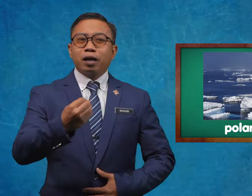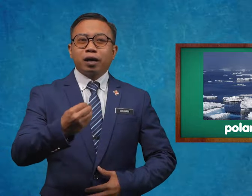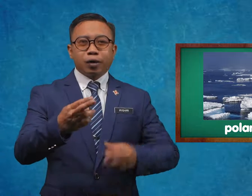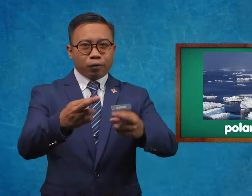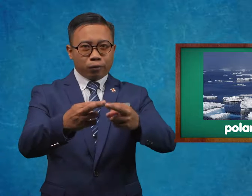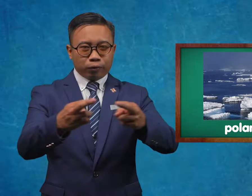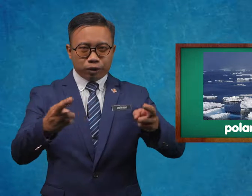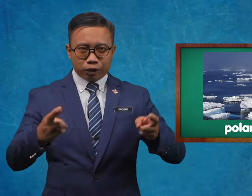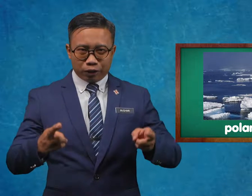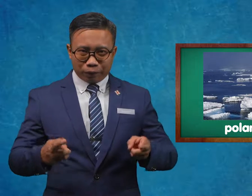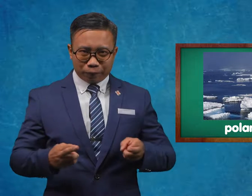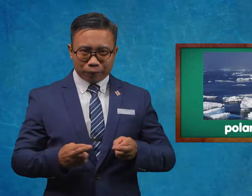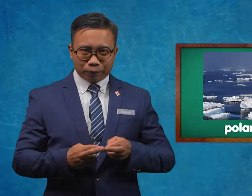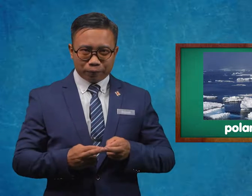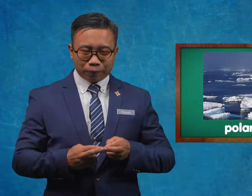Polar region.